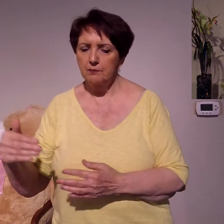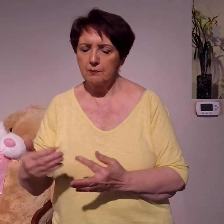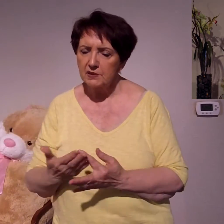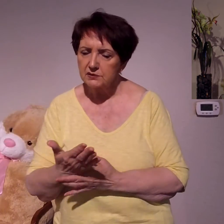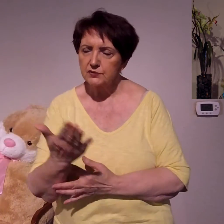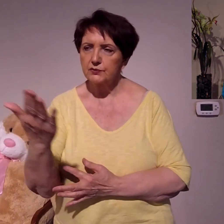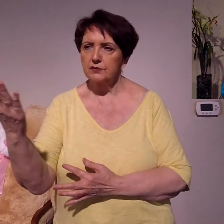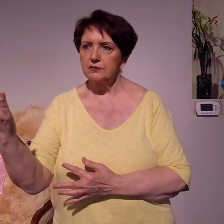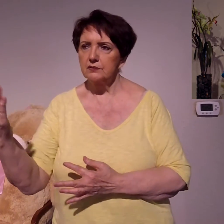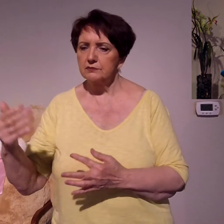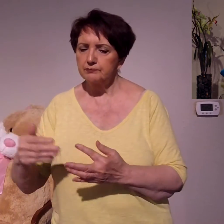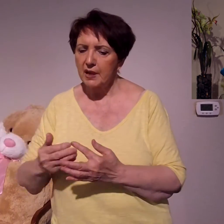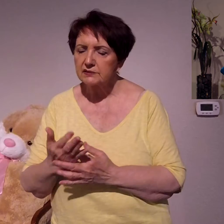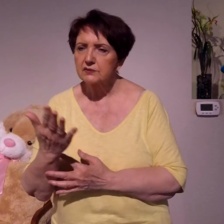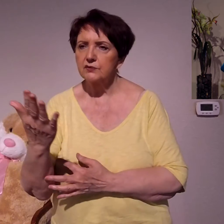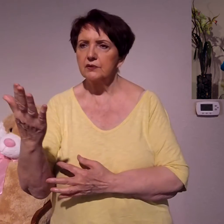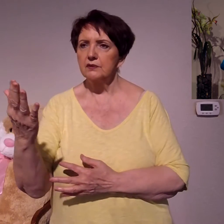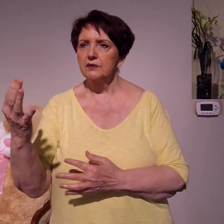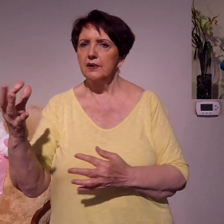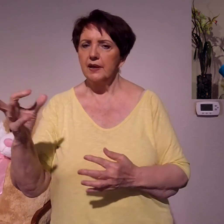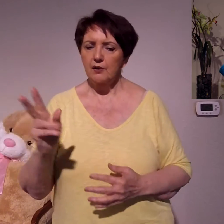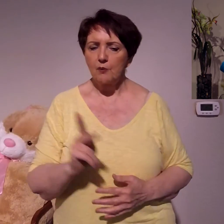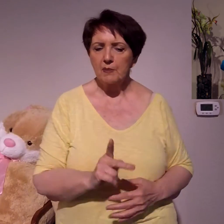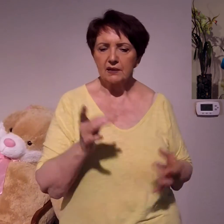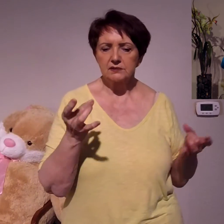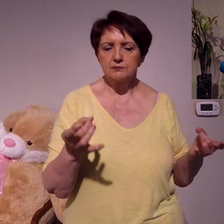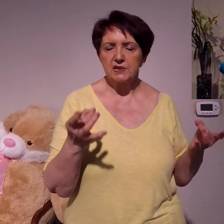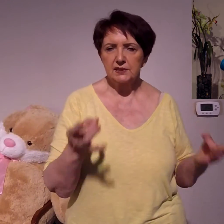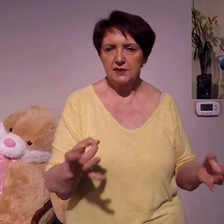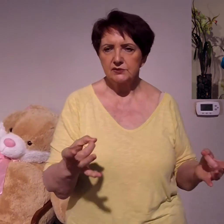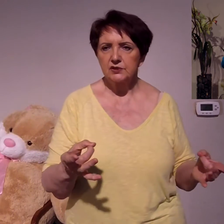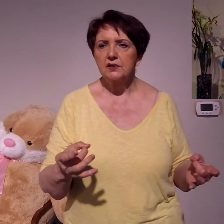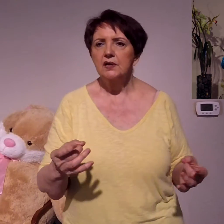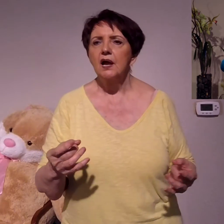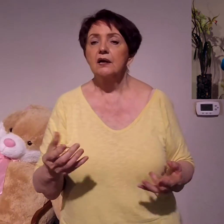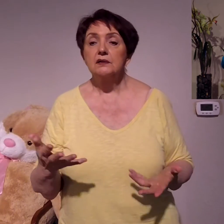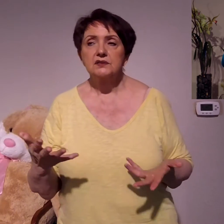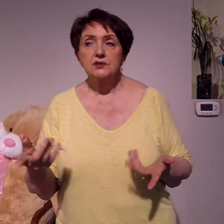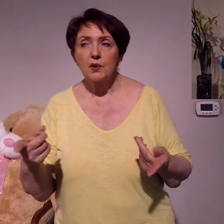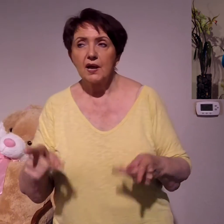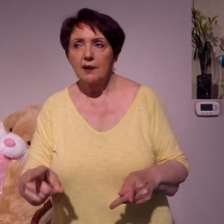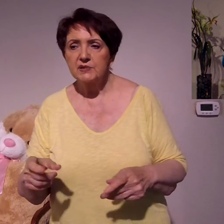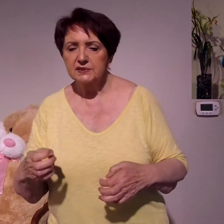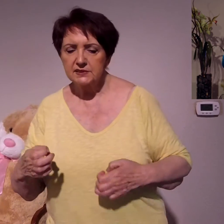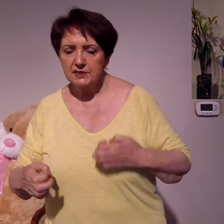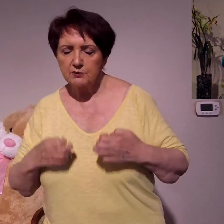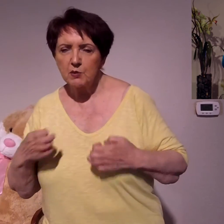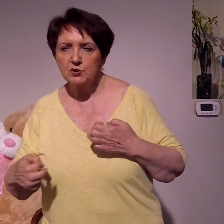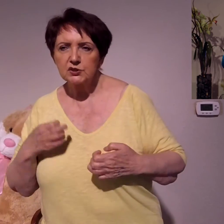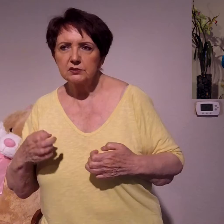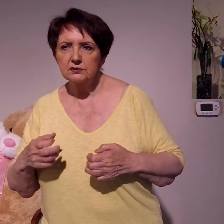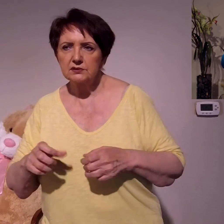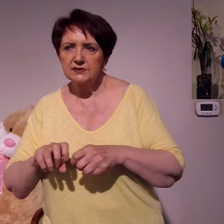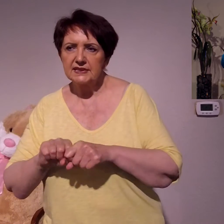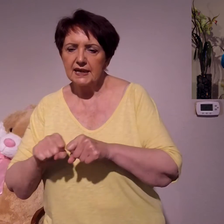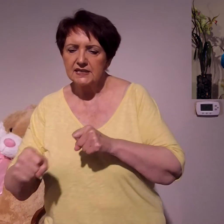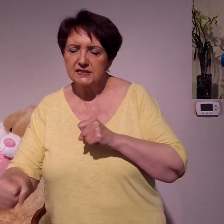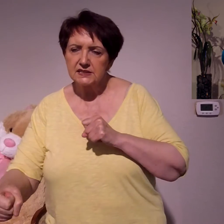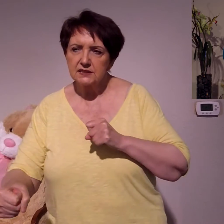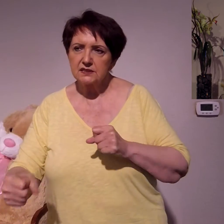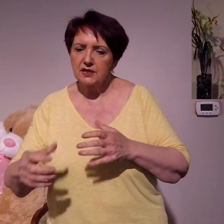us. And so our spiritual practice can actually help in allowing things to wash